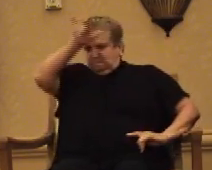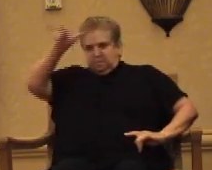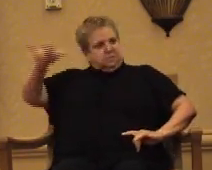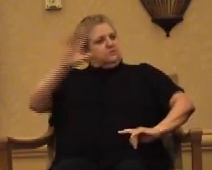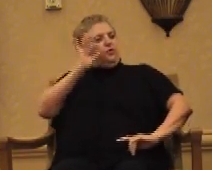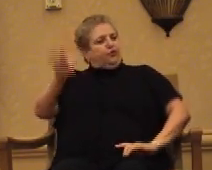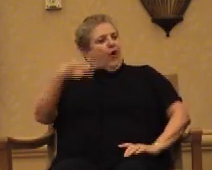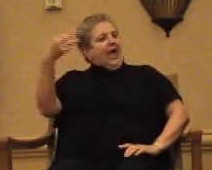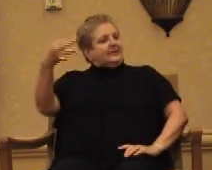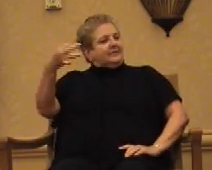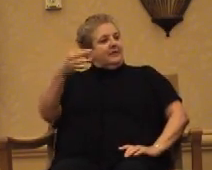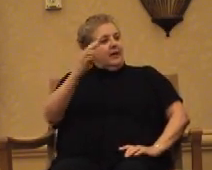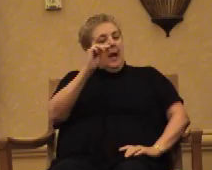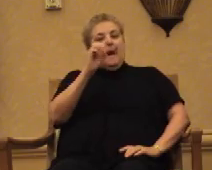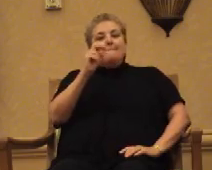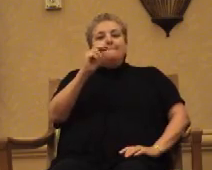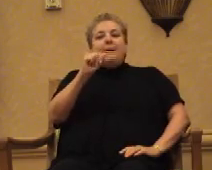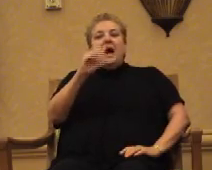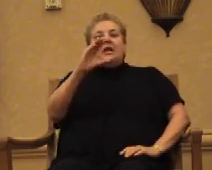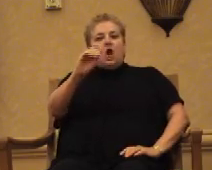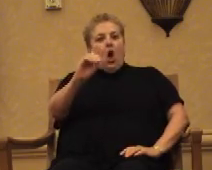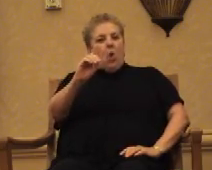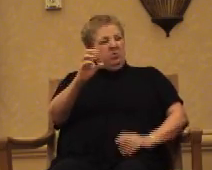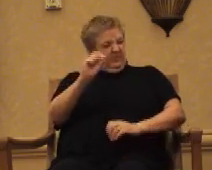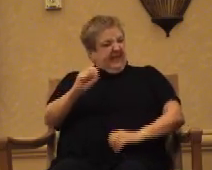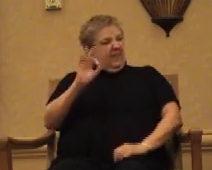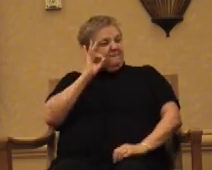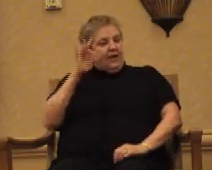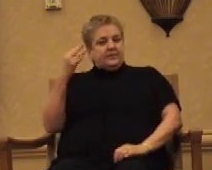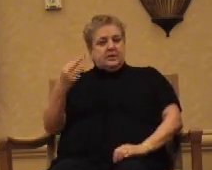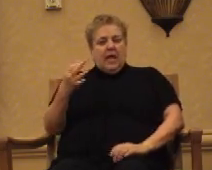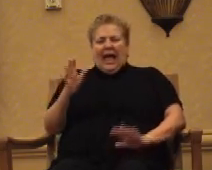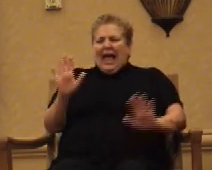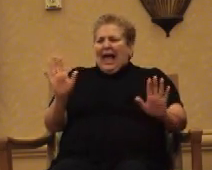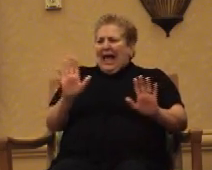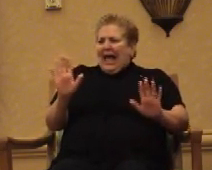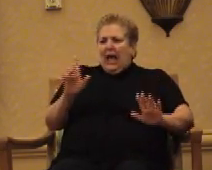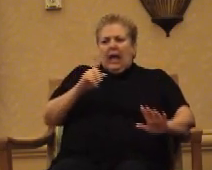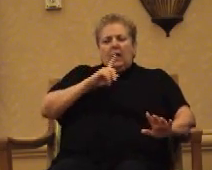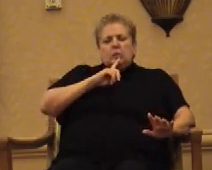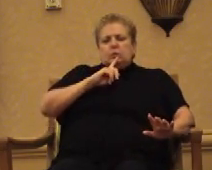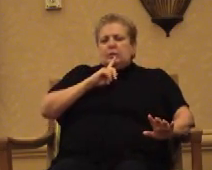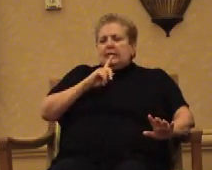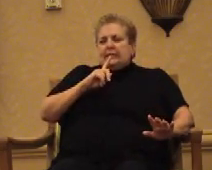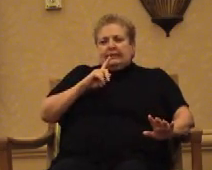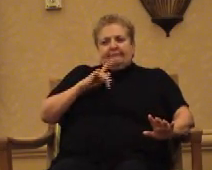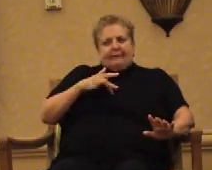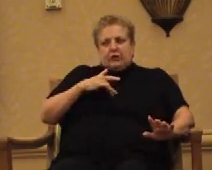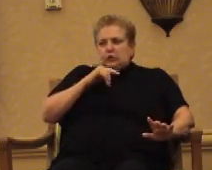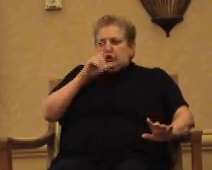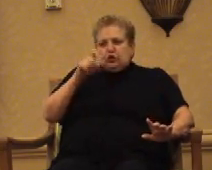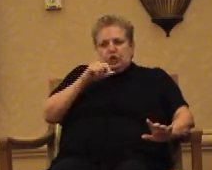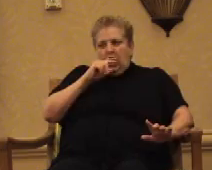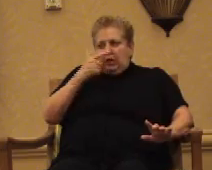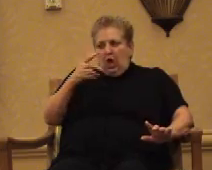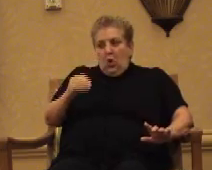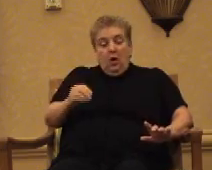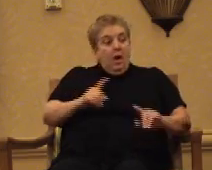France, Monaco, south of France." He said, "I really highly recommend you not go." And I said, "But it's free, and